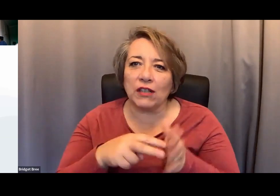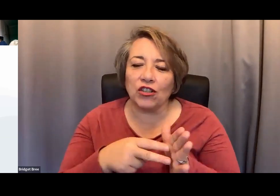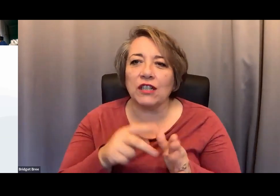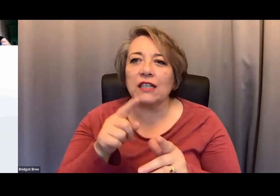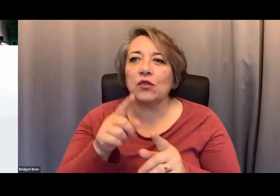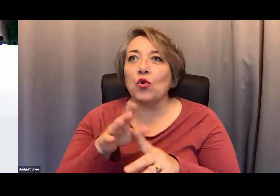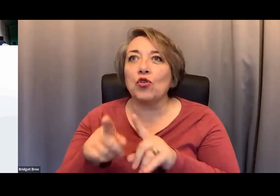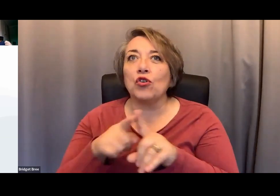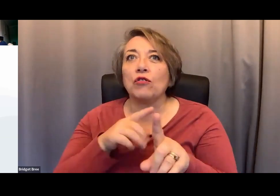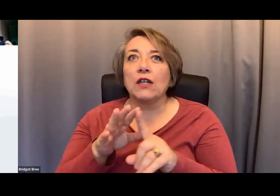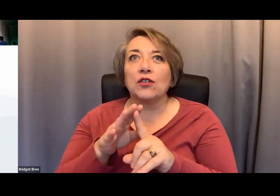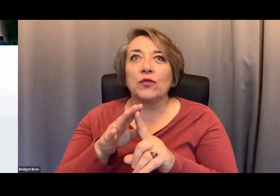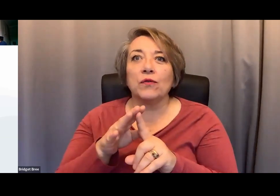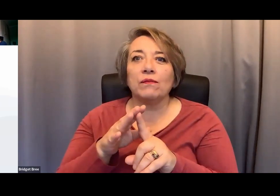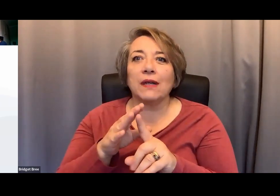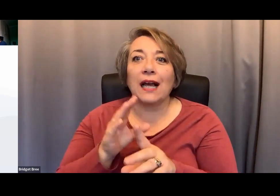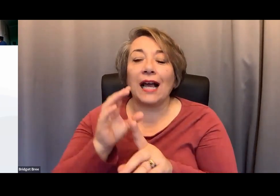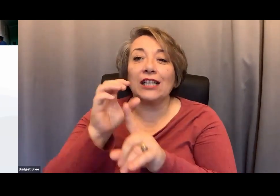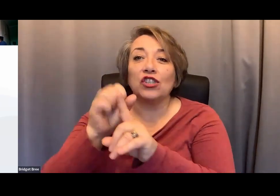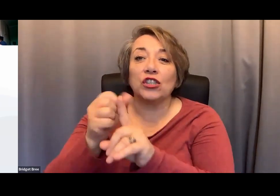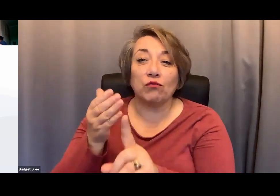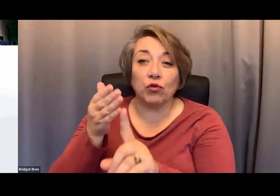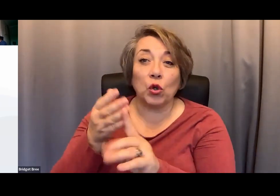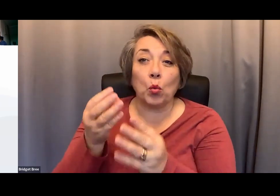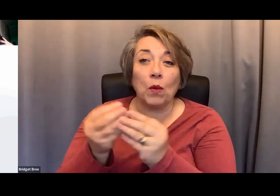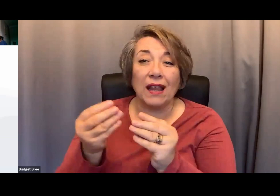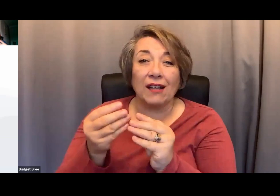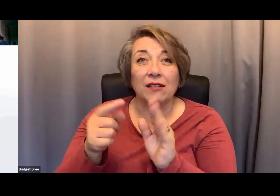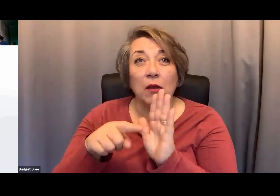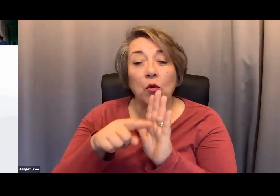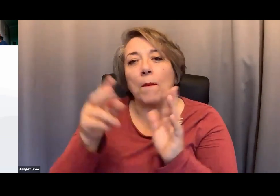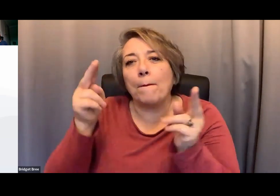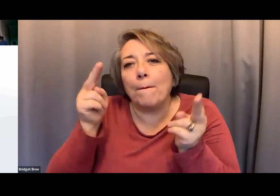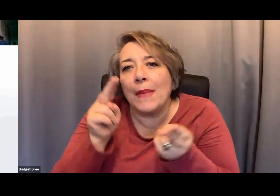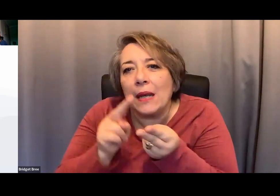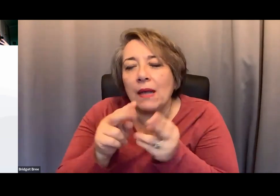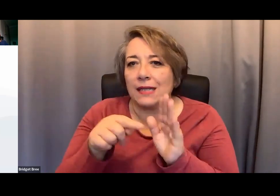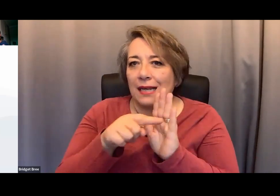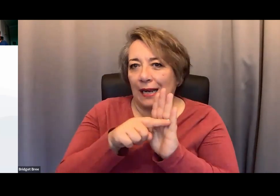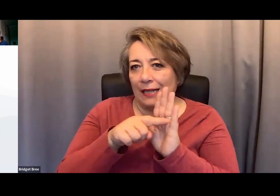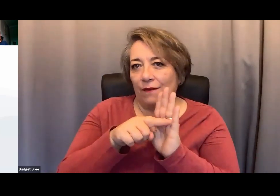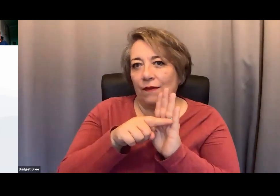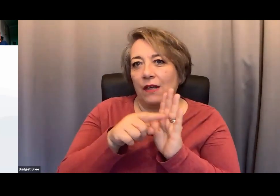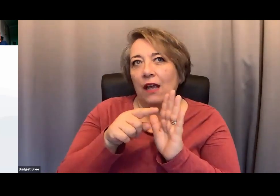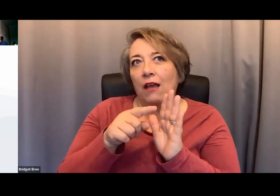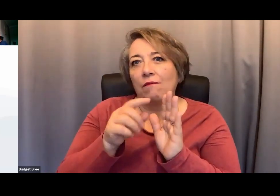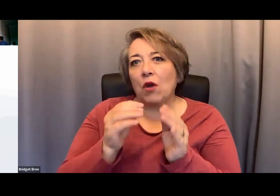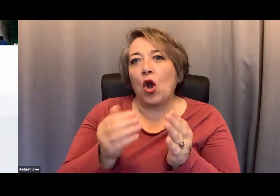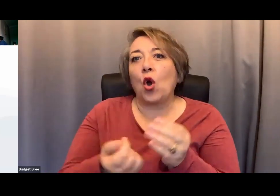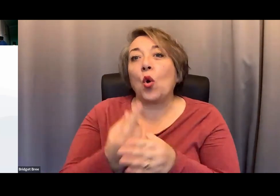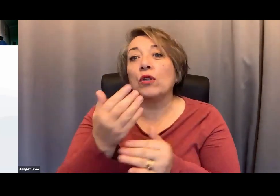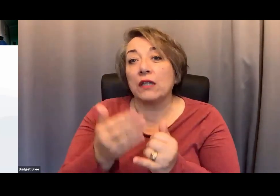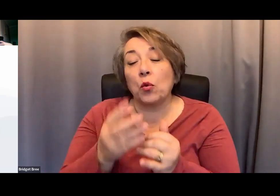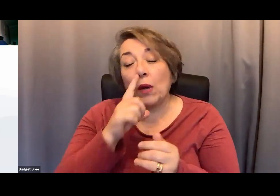does try to minimize those negative consequences, we can actually design actions and interventions